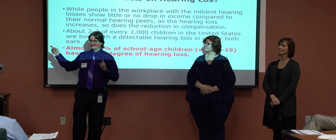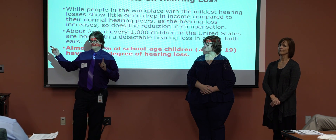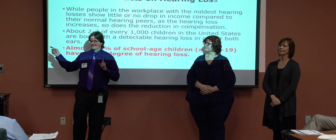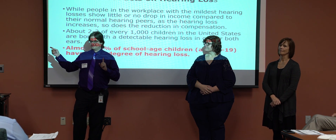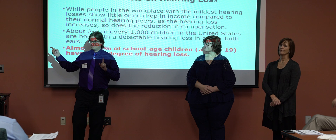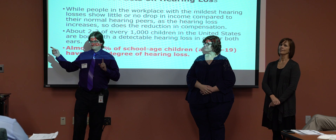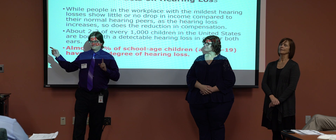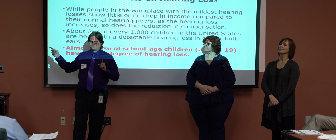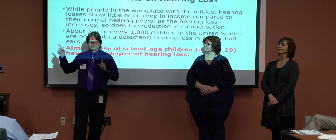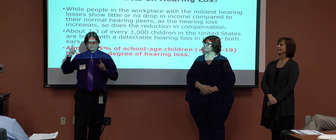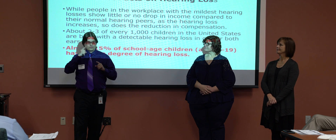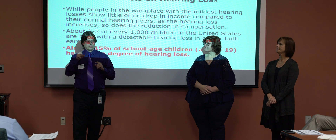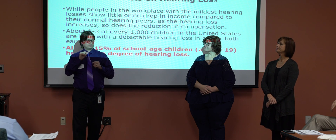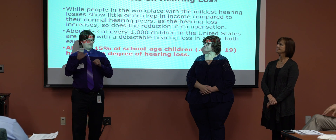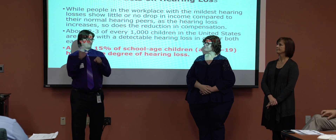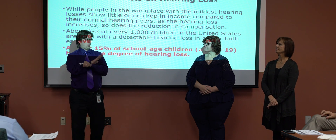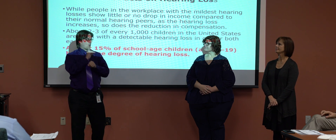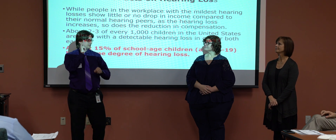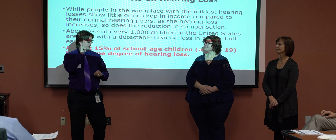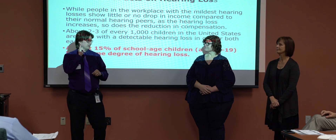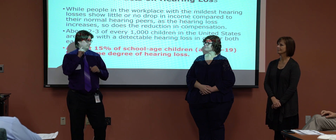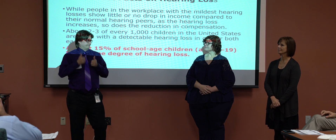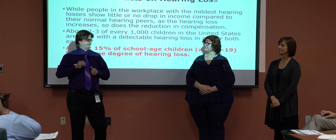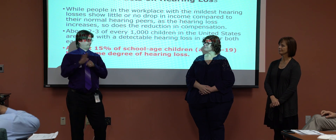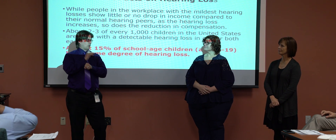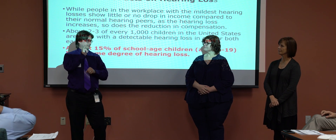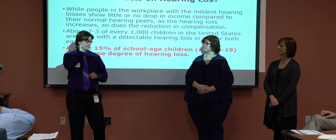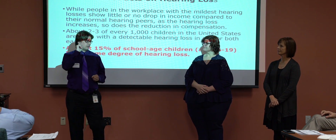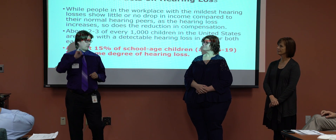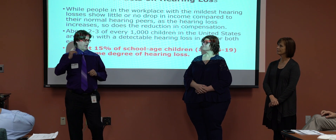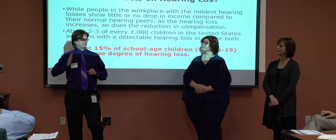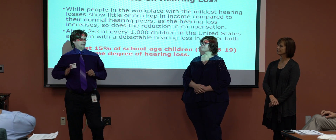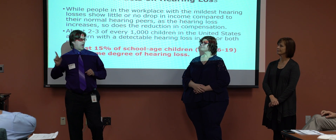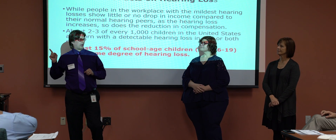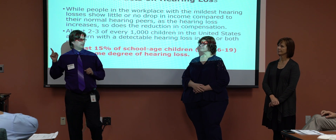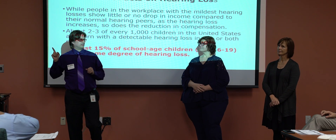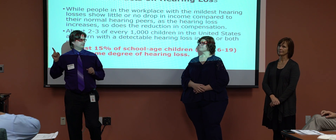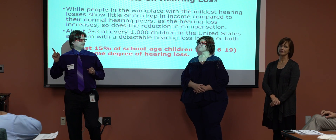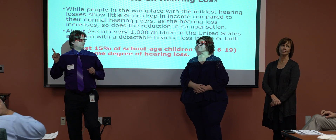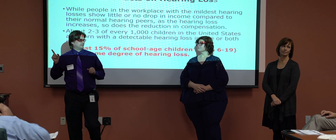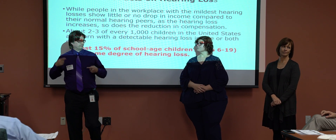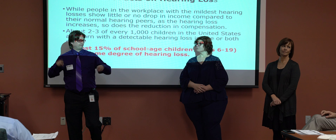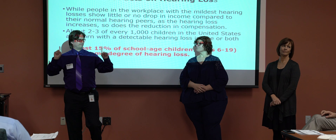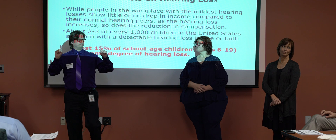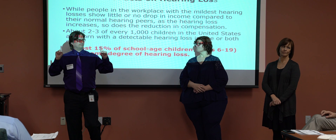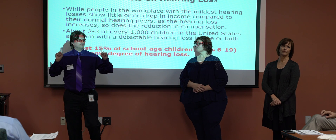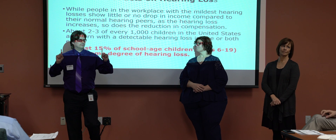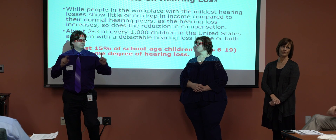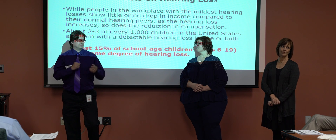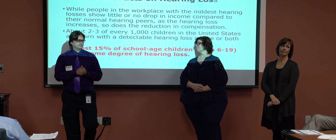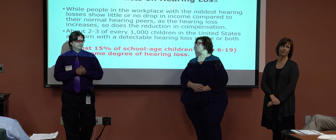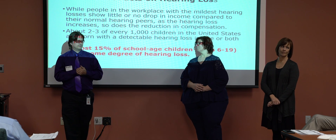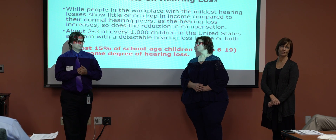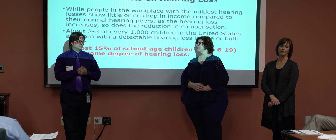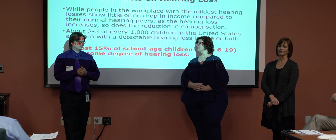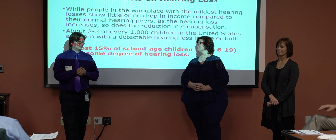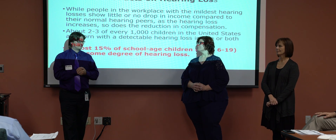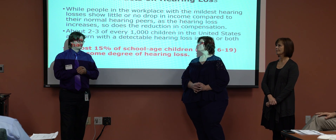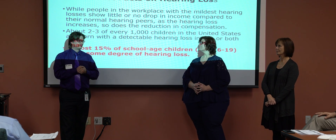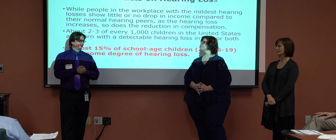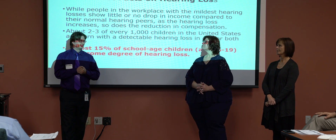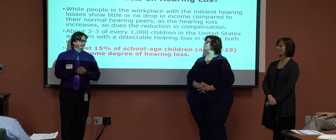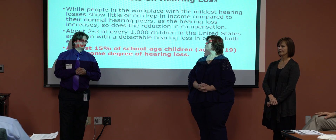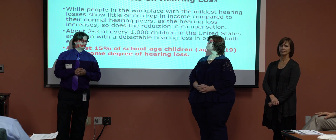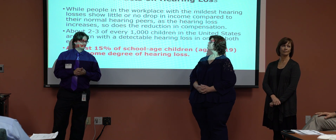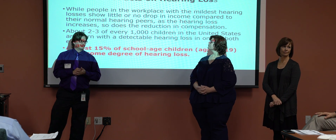ear that has some residual hearing. So it's actually picking up sound on the side with the profoundly deaf ear and sending it to